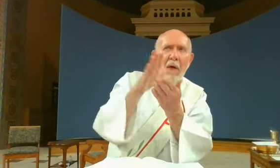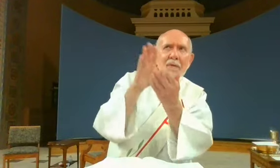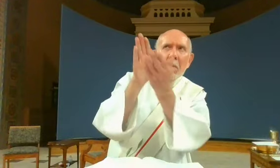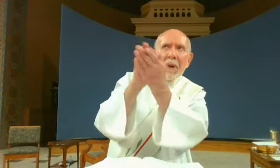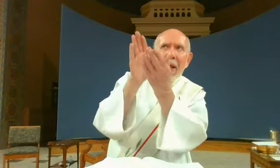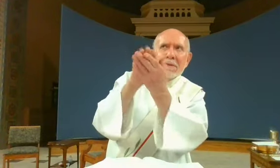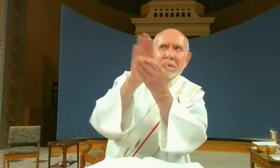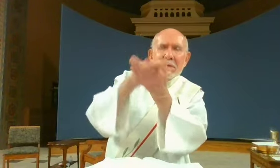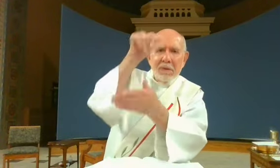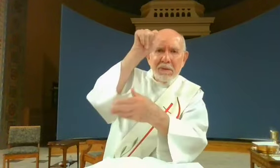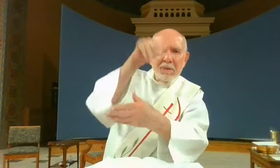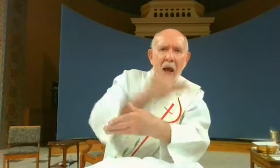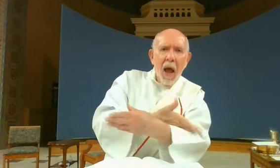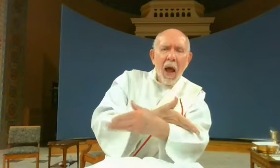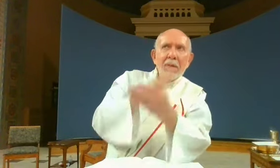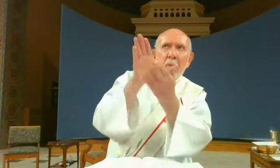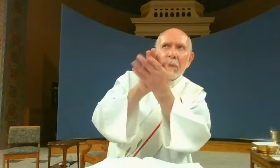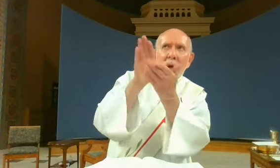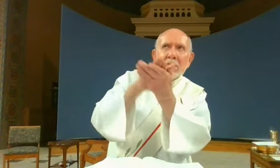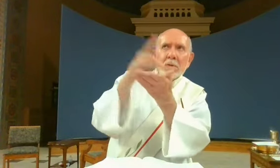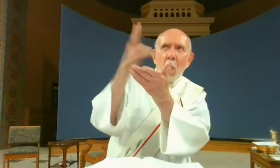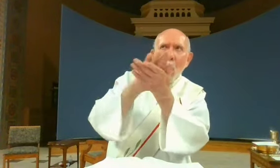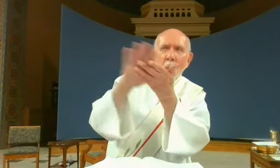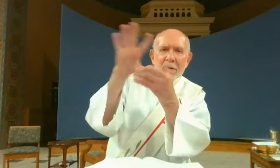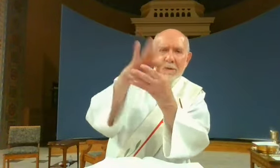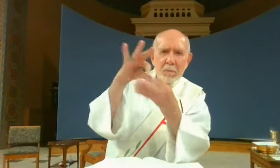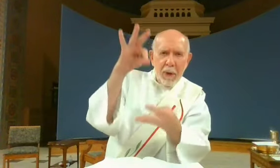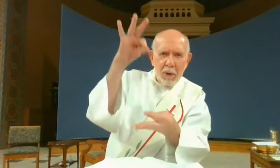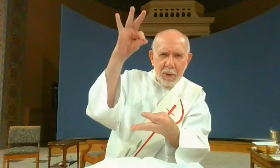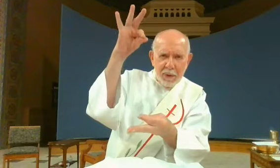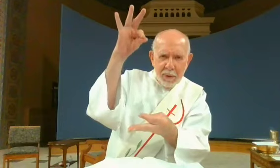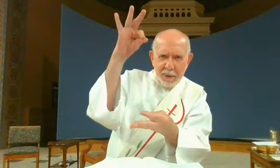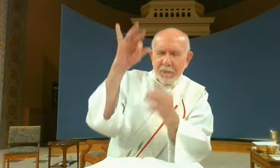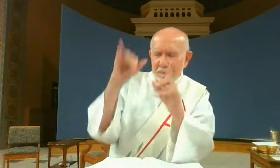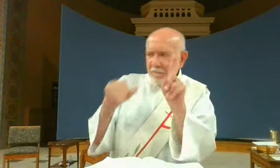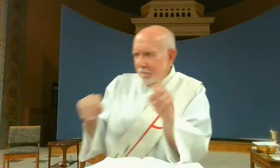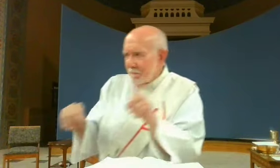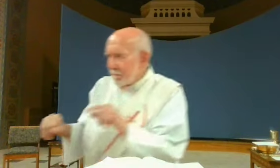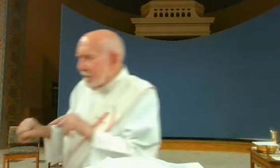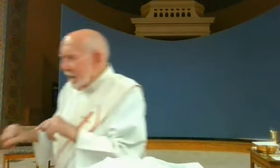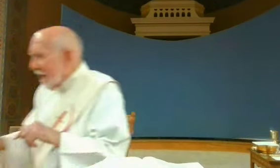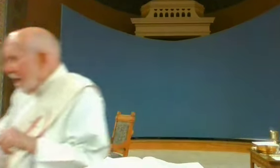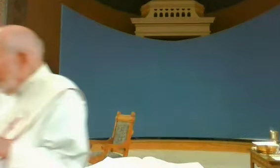Blessed be God the Father, and the only begotten Son of God, and also the Holy Spirit.